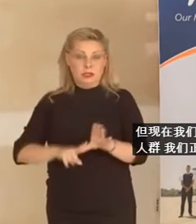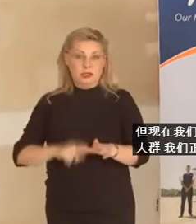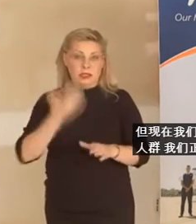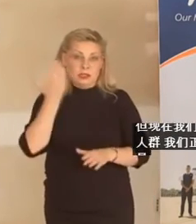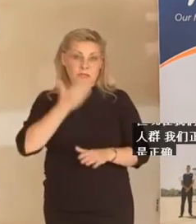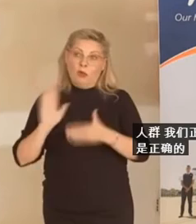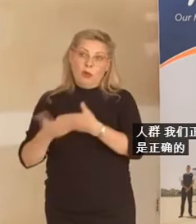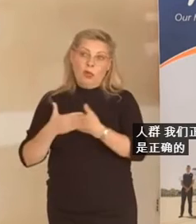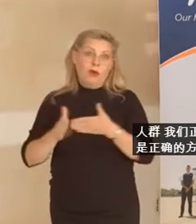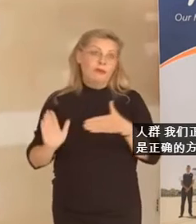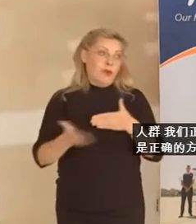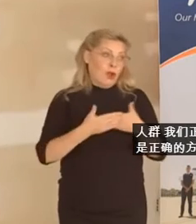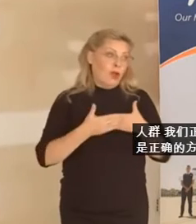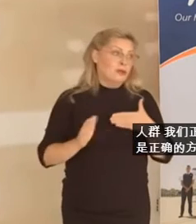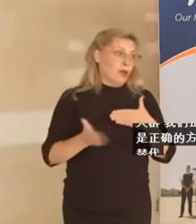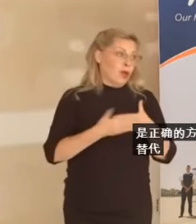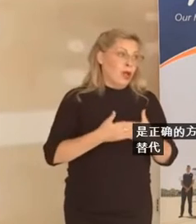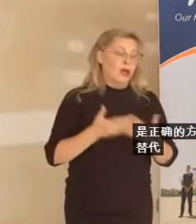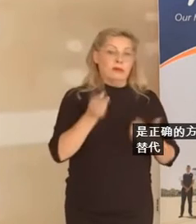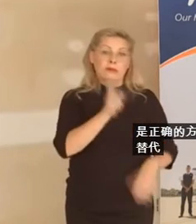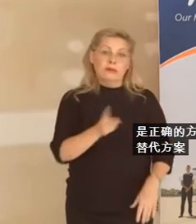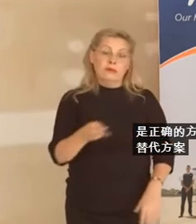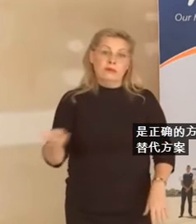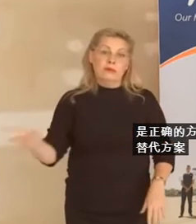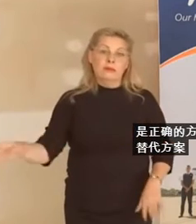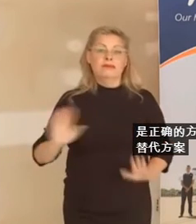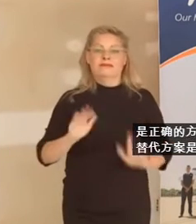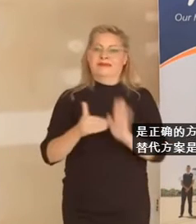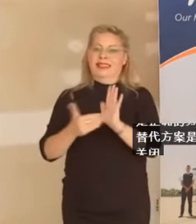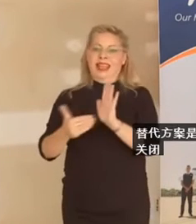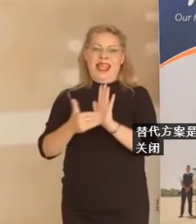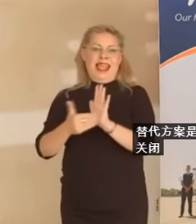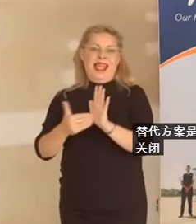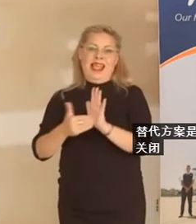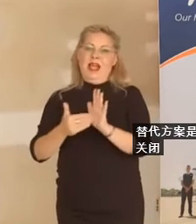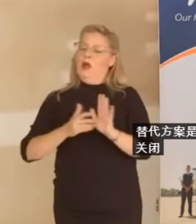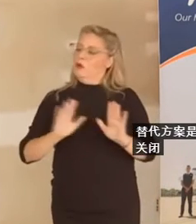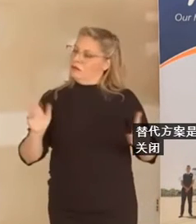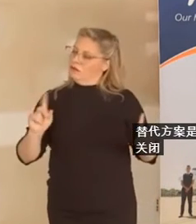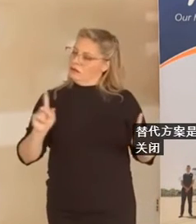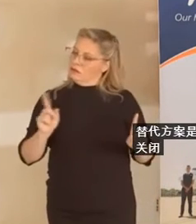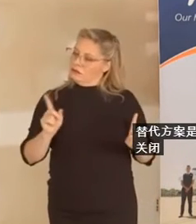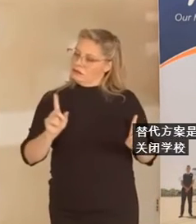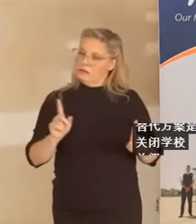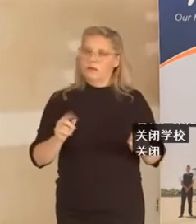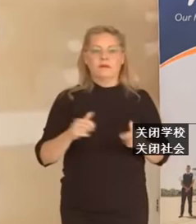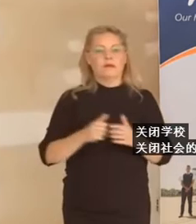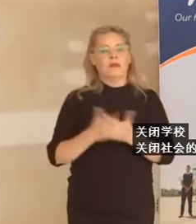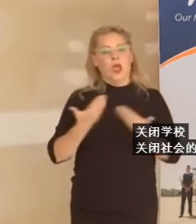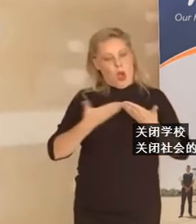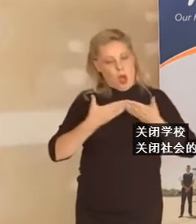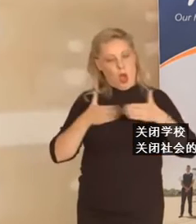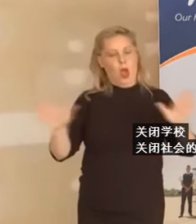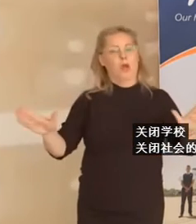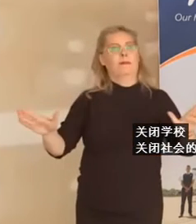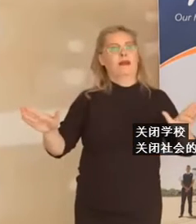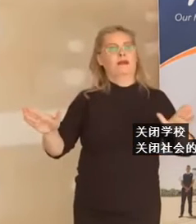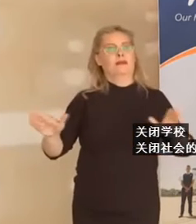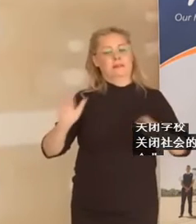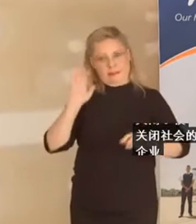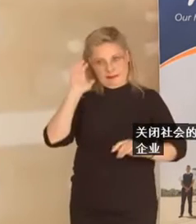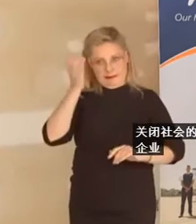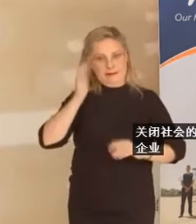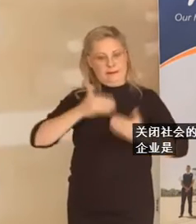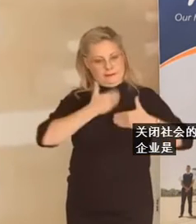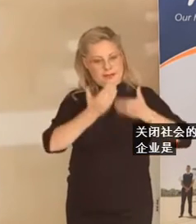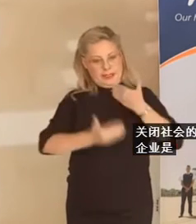approach we're taking is the right approach. There'll be bumps along the way. The alternative is to close down schools. The alternative is to close down society. The alternative